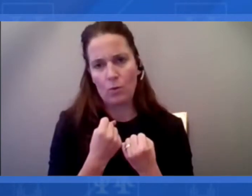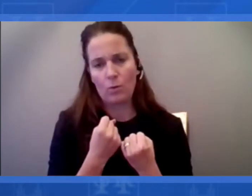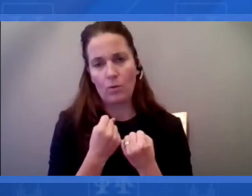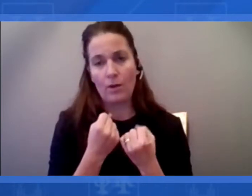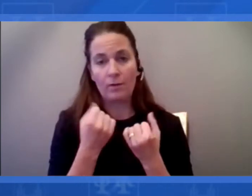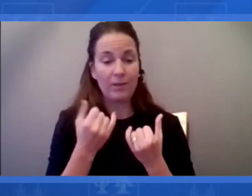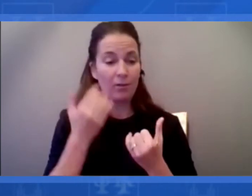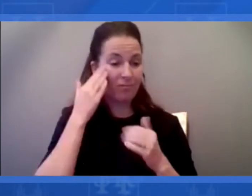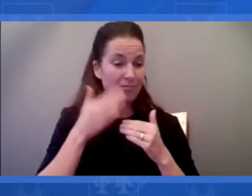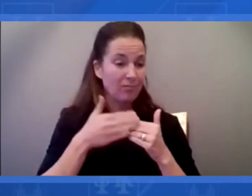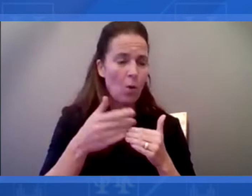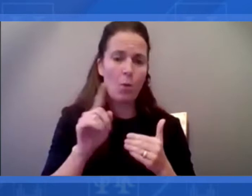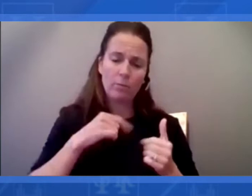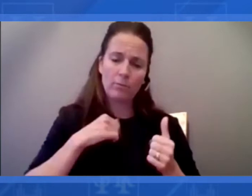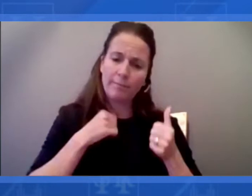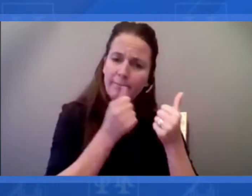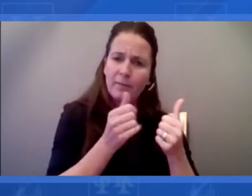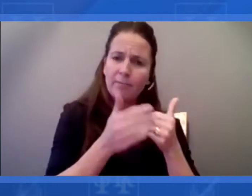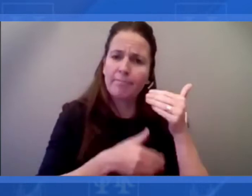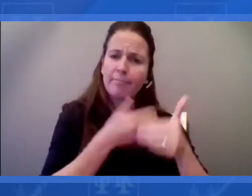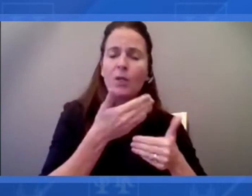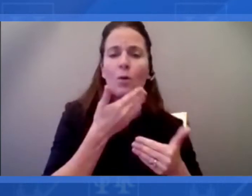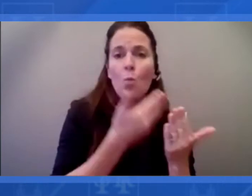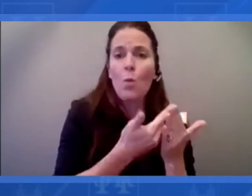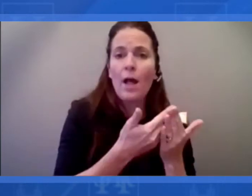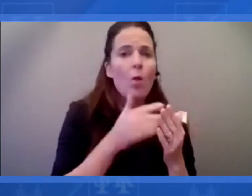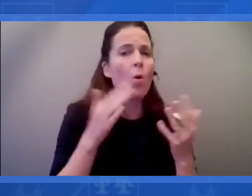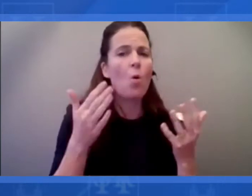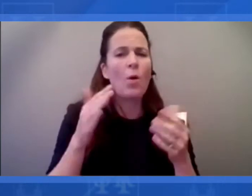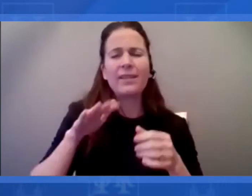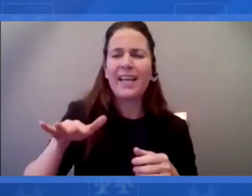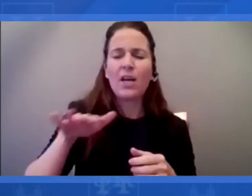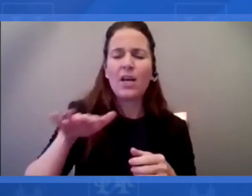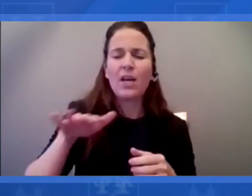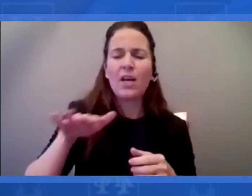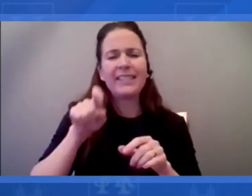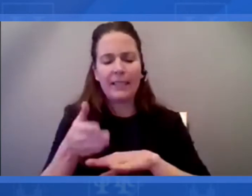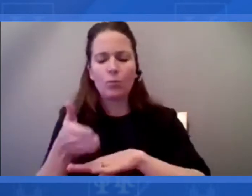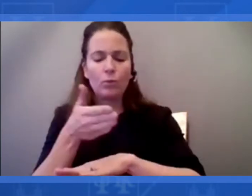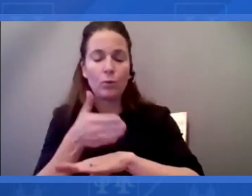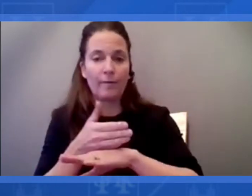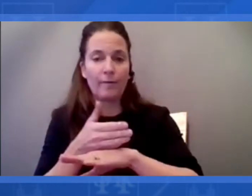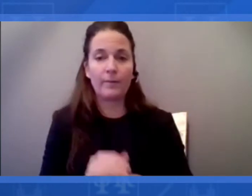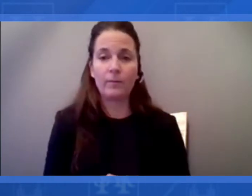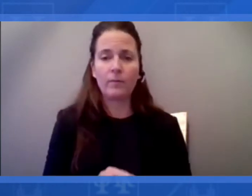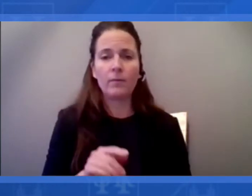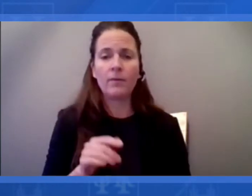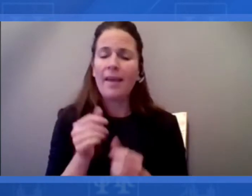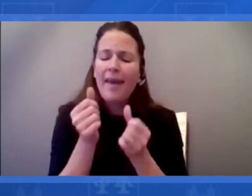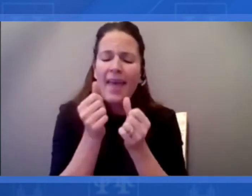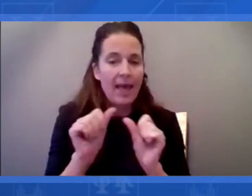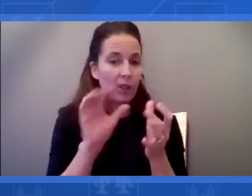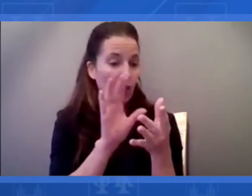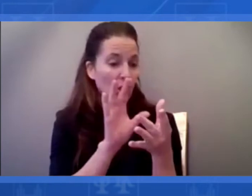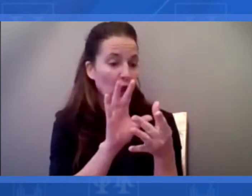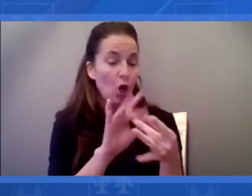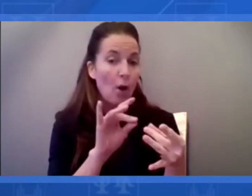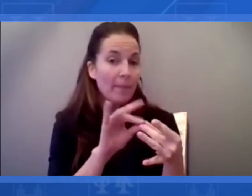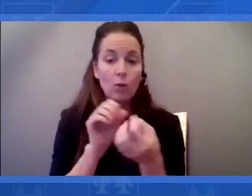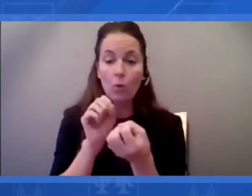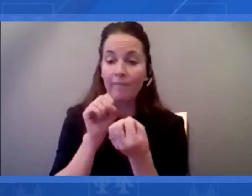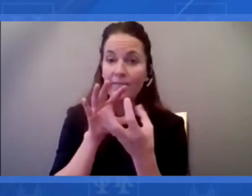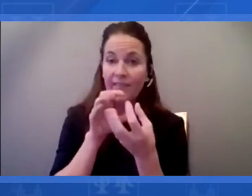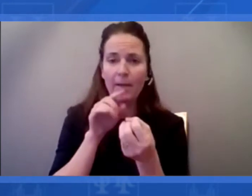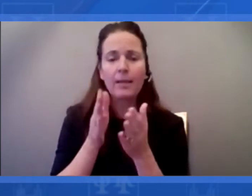improve. Customers can share their questions, feedback, and complaints with us by